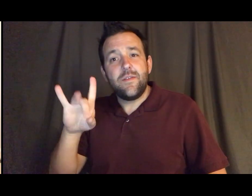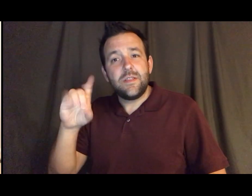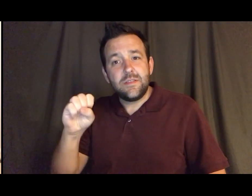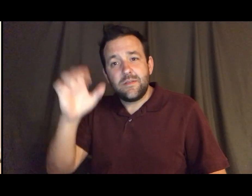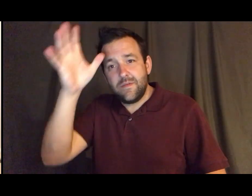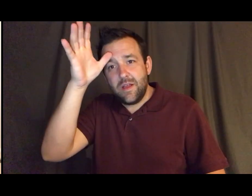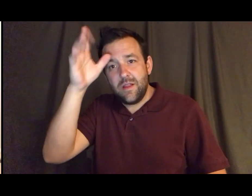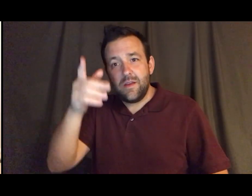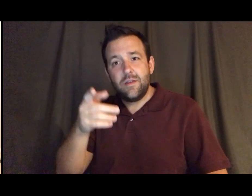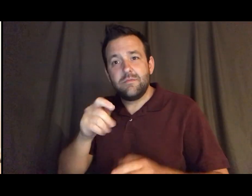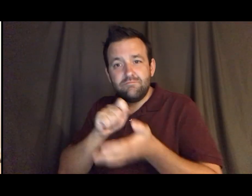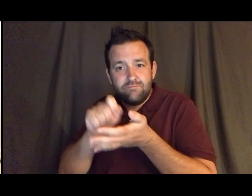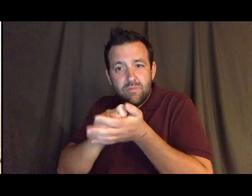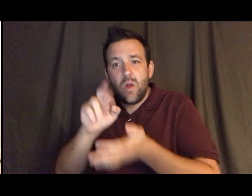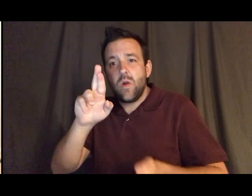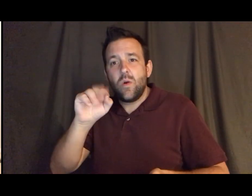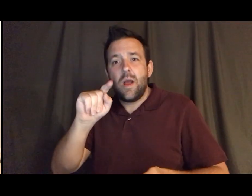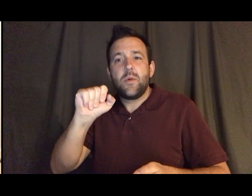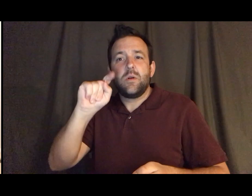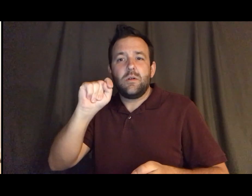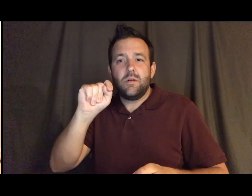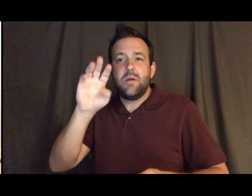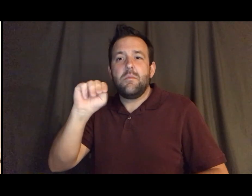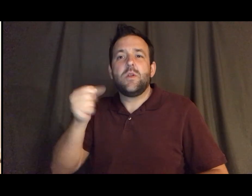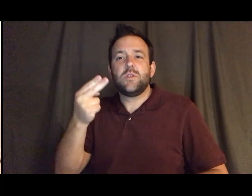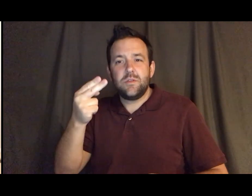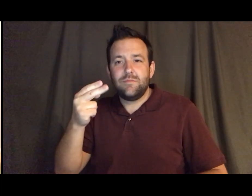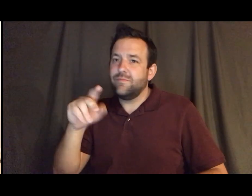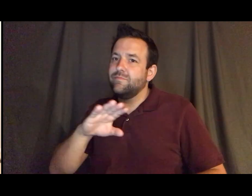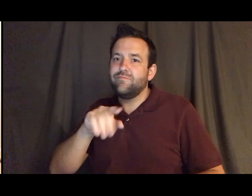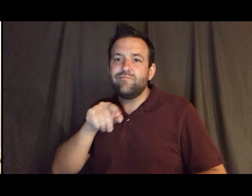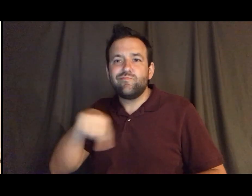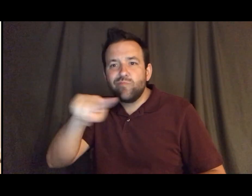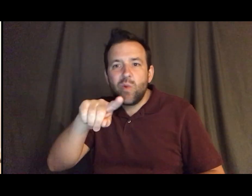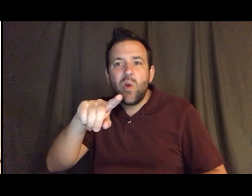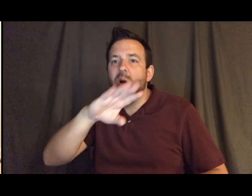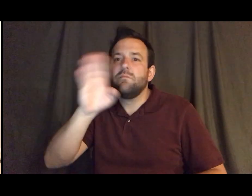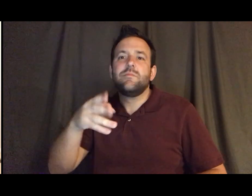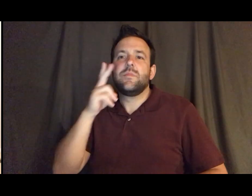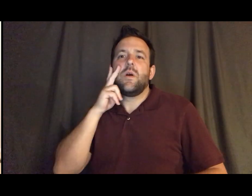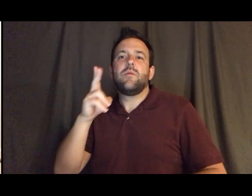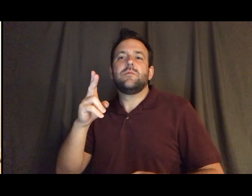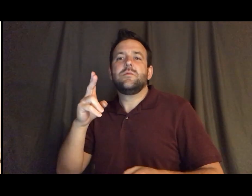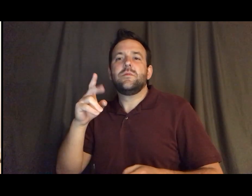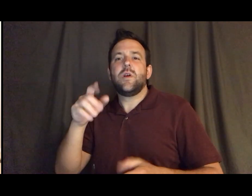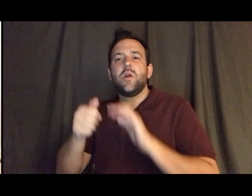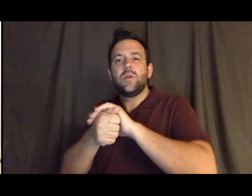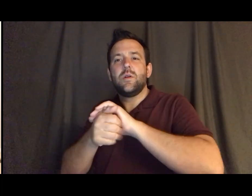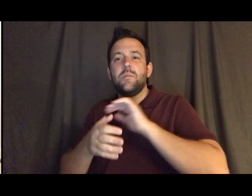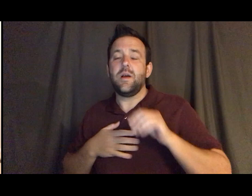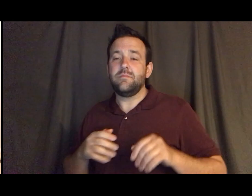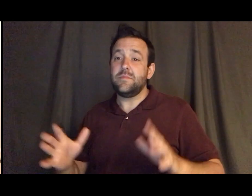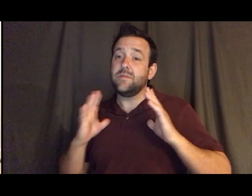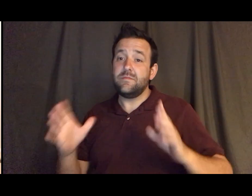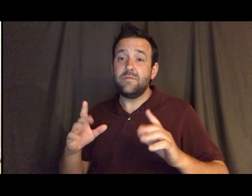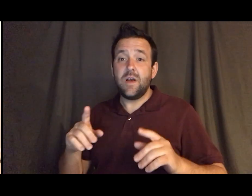my turtle, Gary. She decided to keep on hiding. That's okay. When we come back to school, you'll have to come up and visit me, room